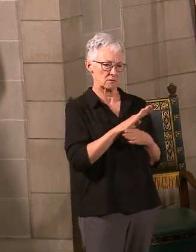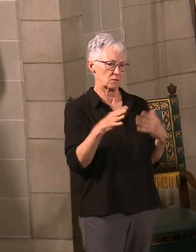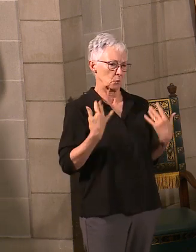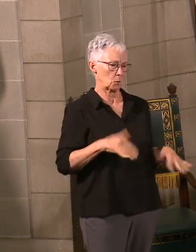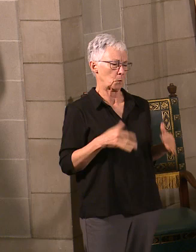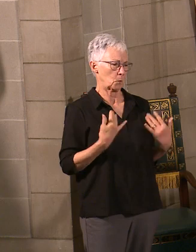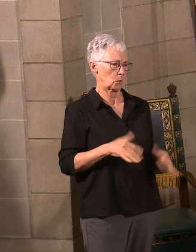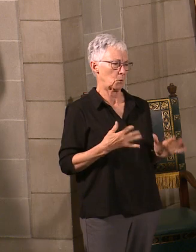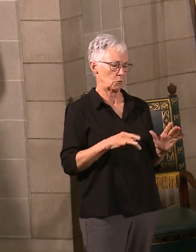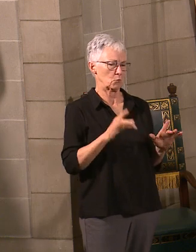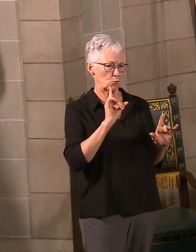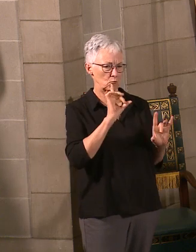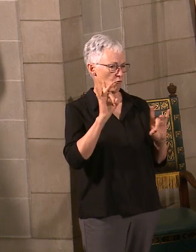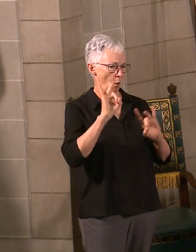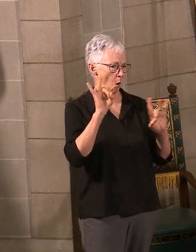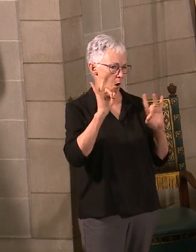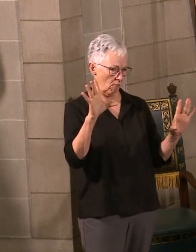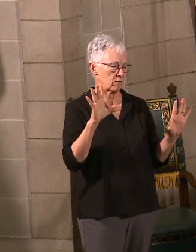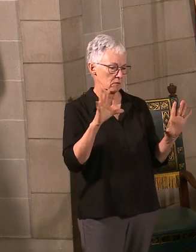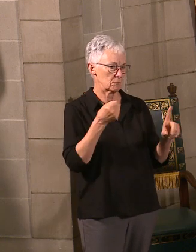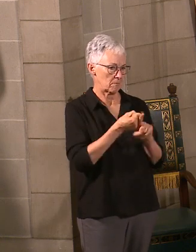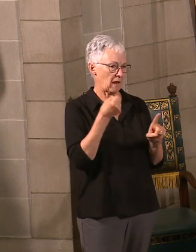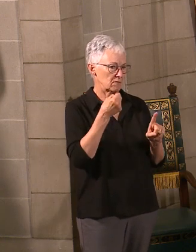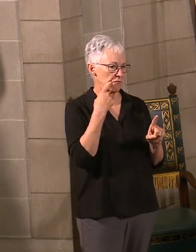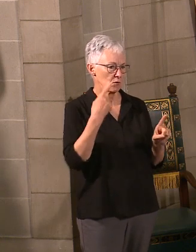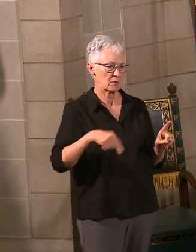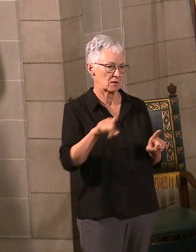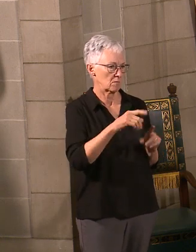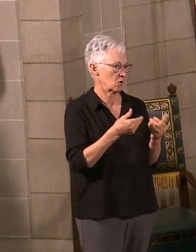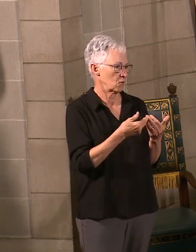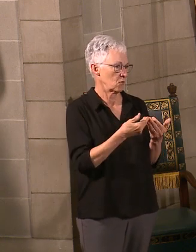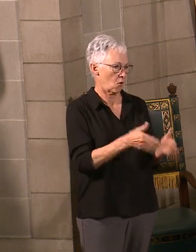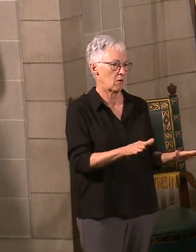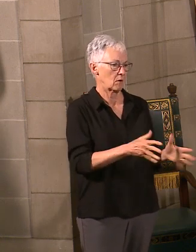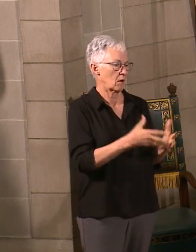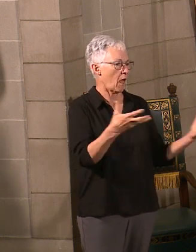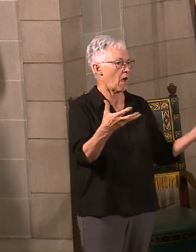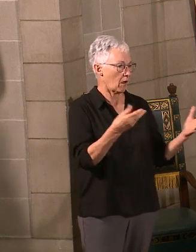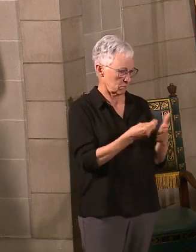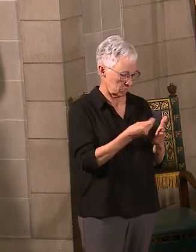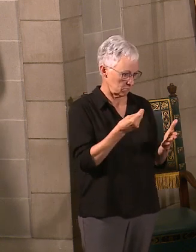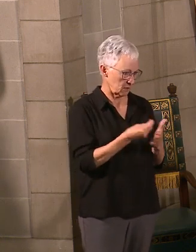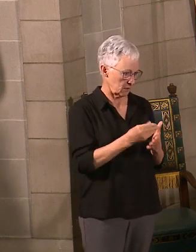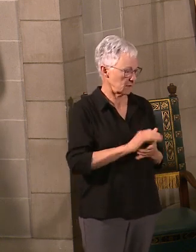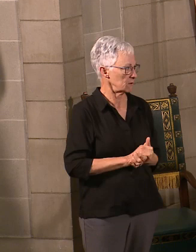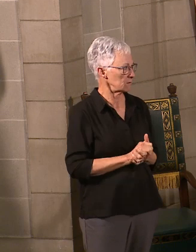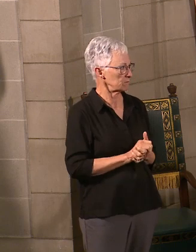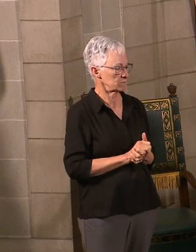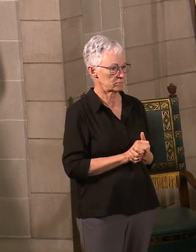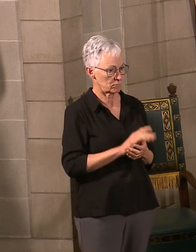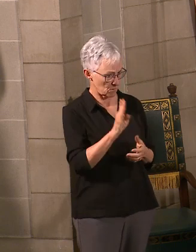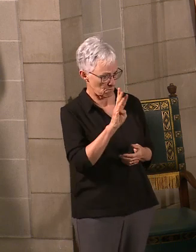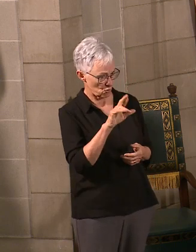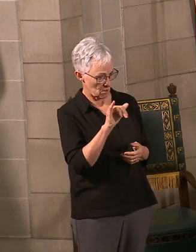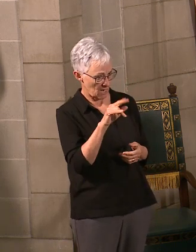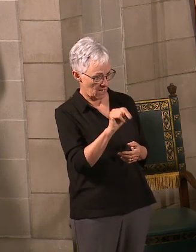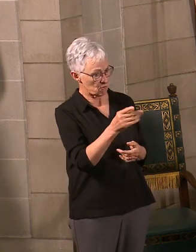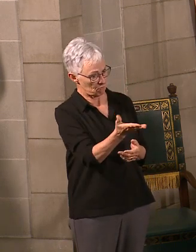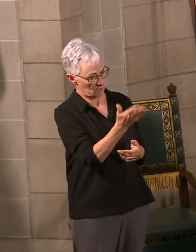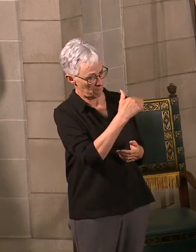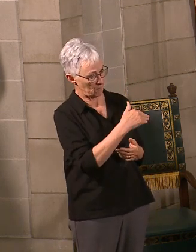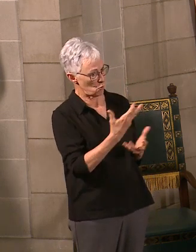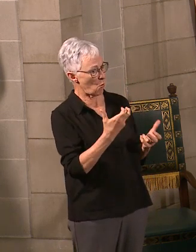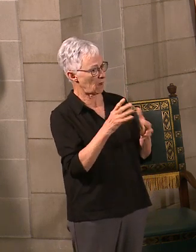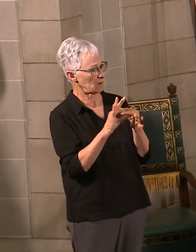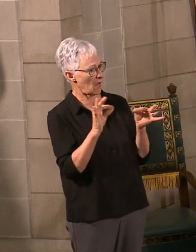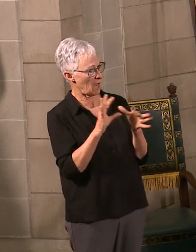that. So that's a great way to continue to support Nebraska businesses. Brian, I'm going to actually ask you to come up, and if you want to say a few words